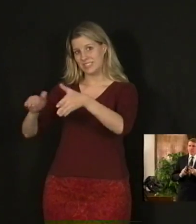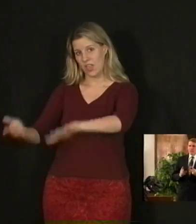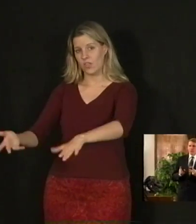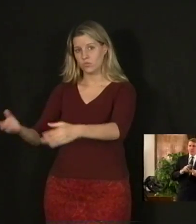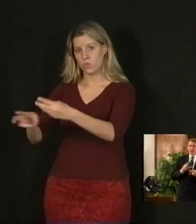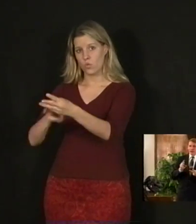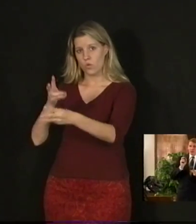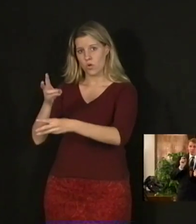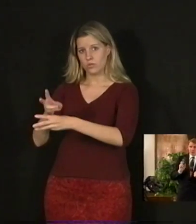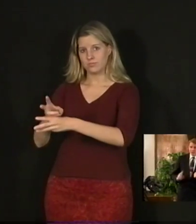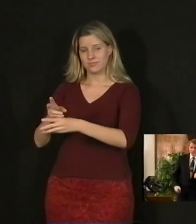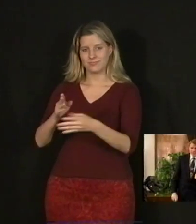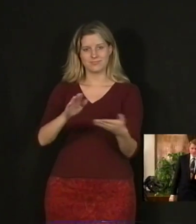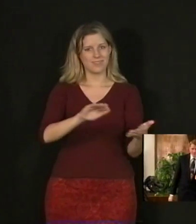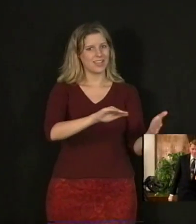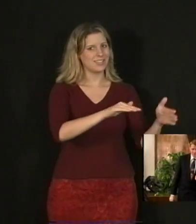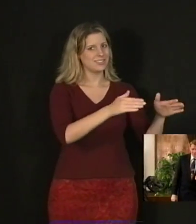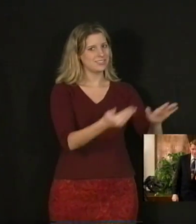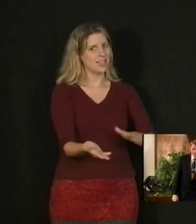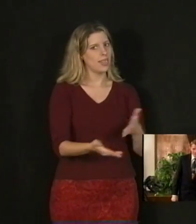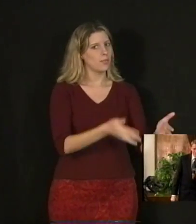did death bring man into the world?